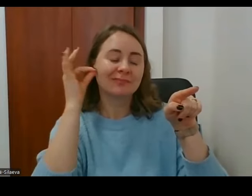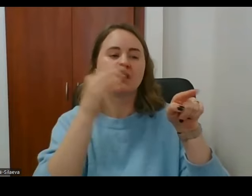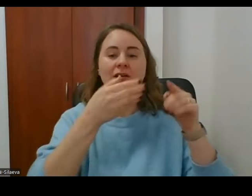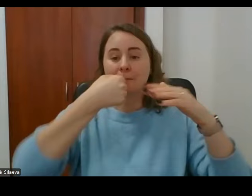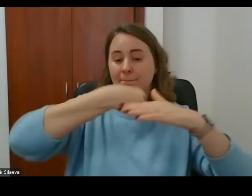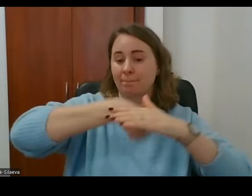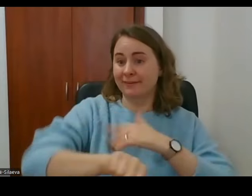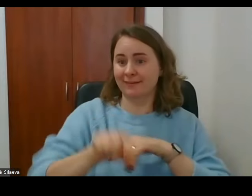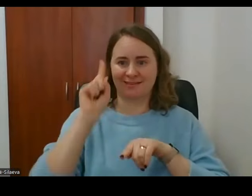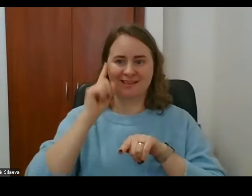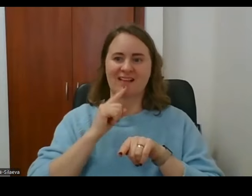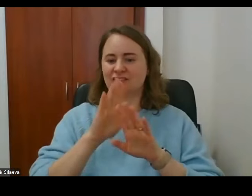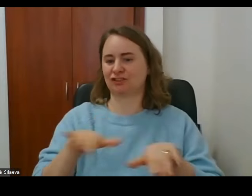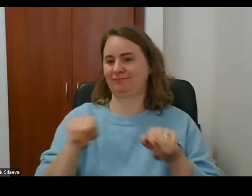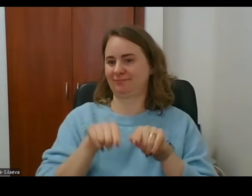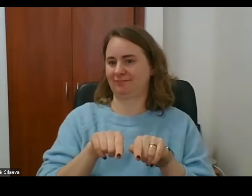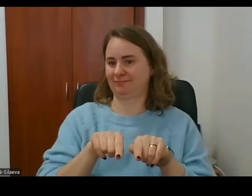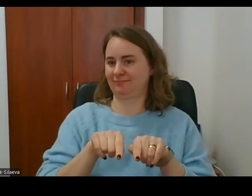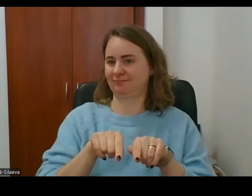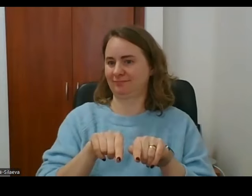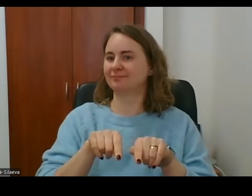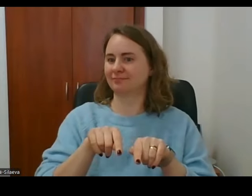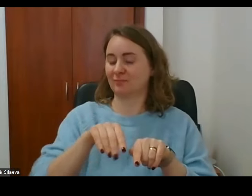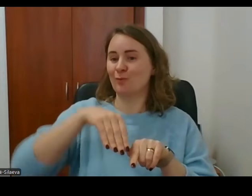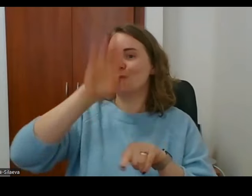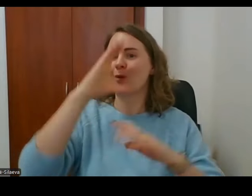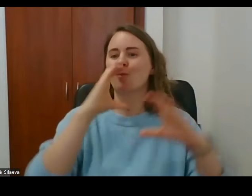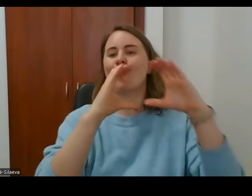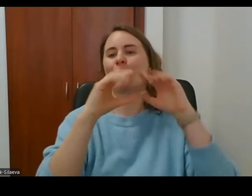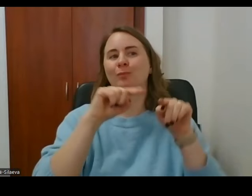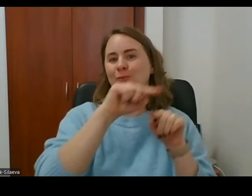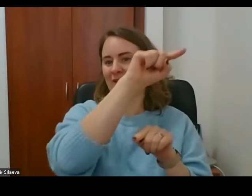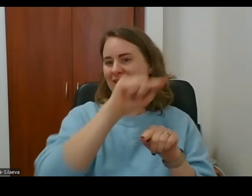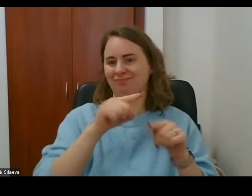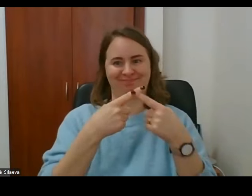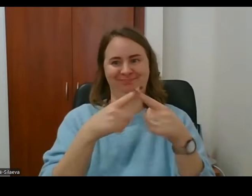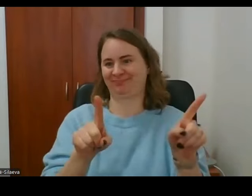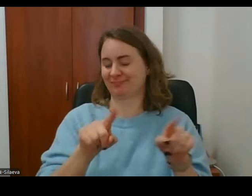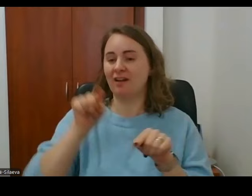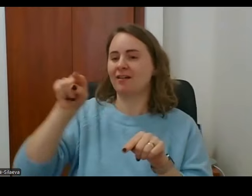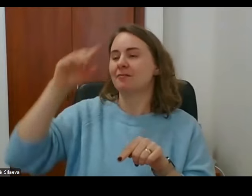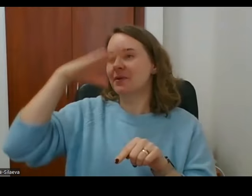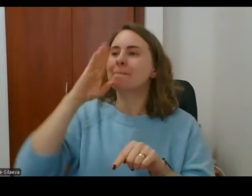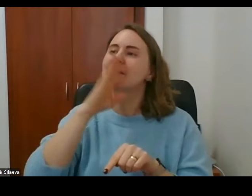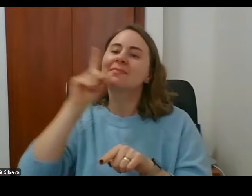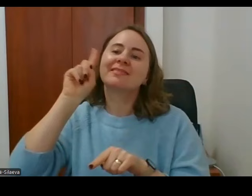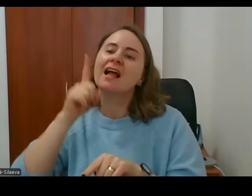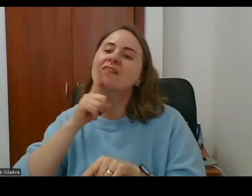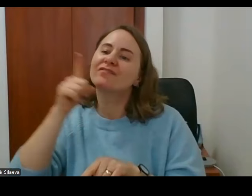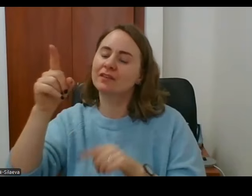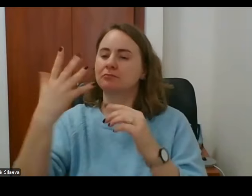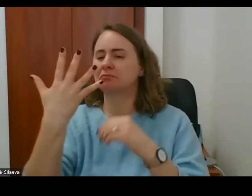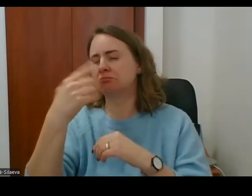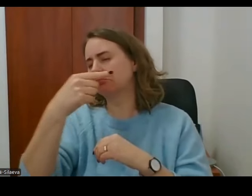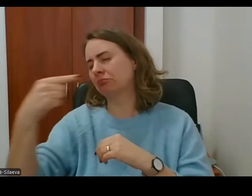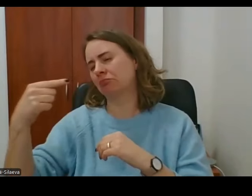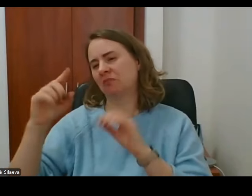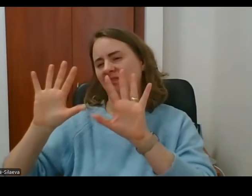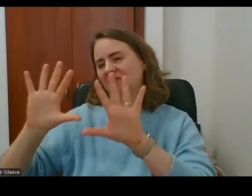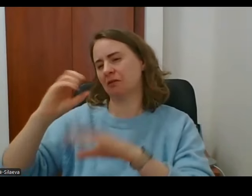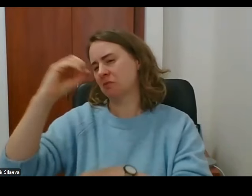Around 90, from 9 to 95% of deaf children are born in hearing families. But